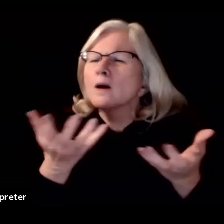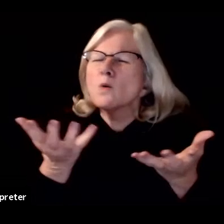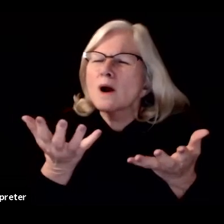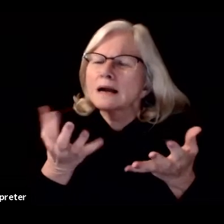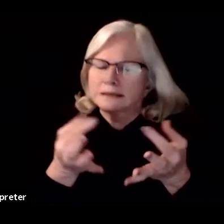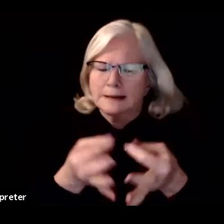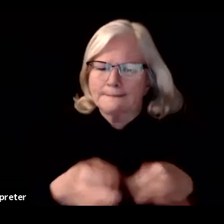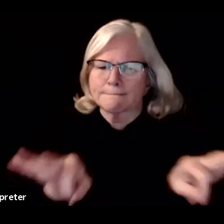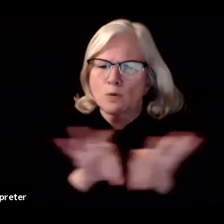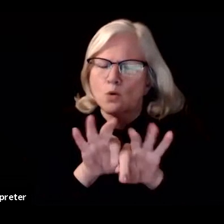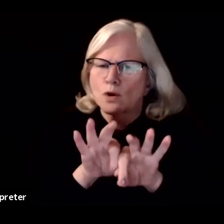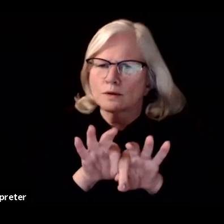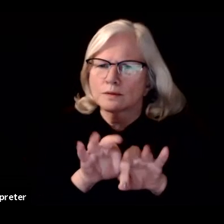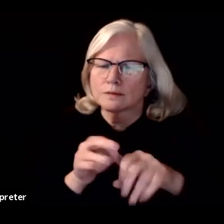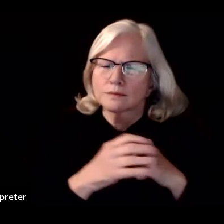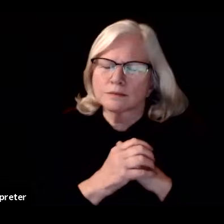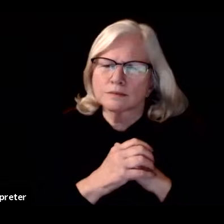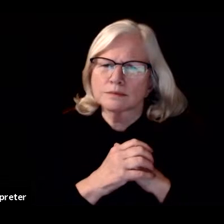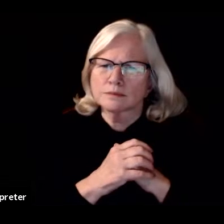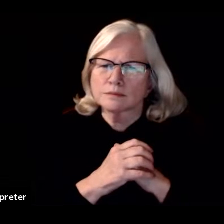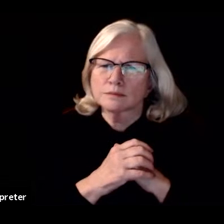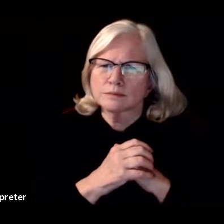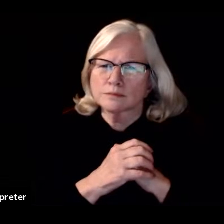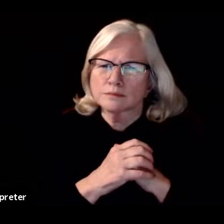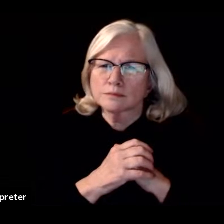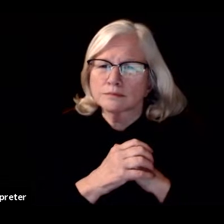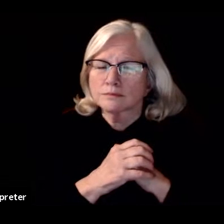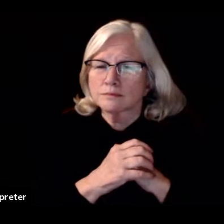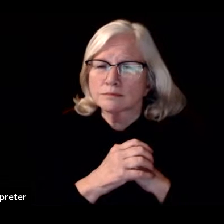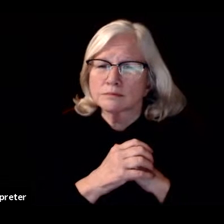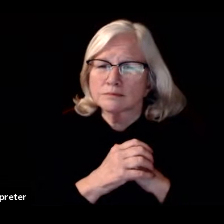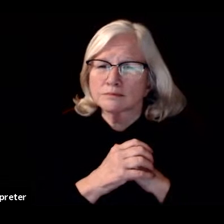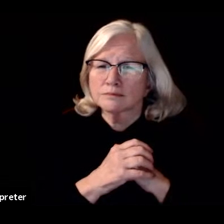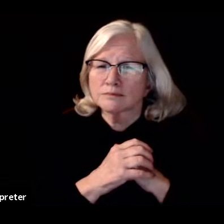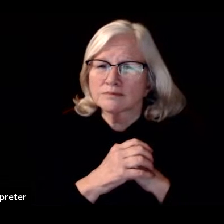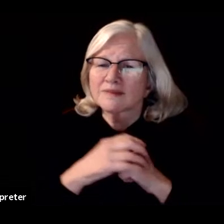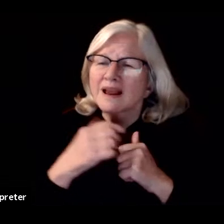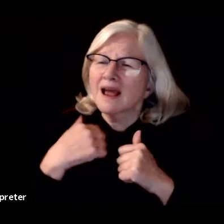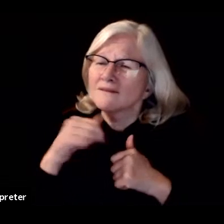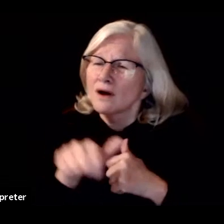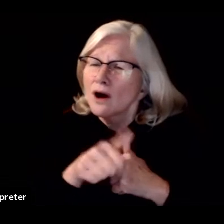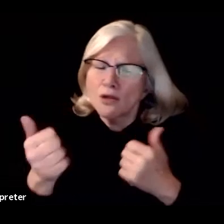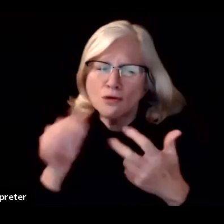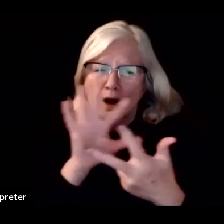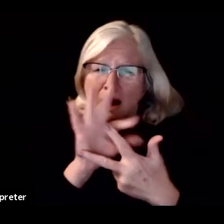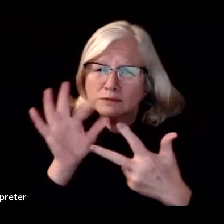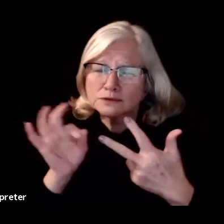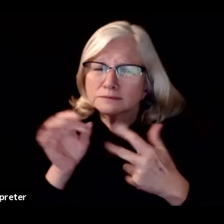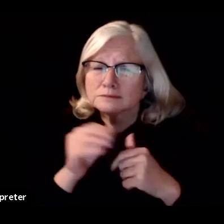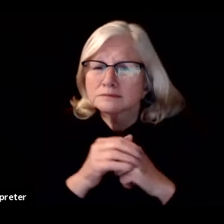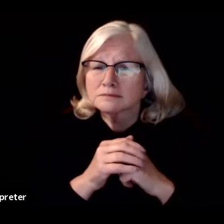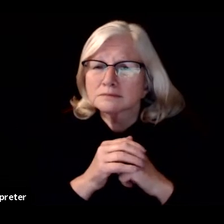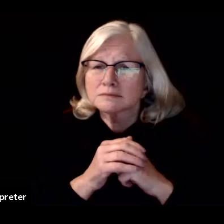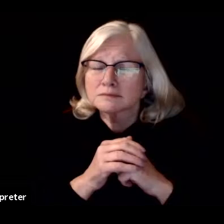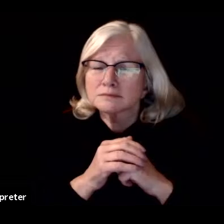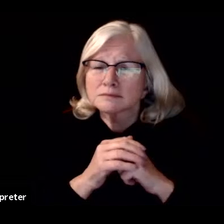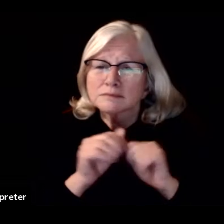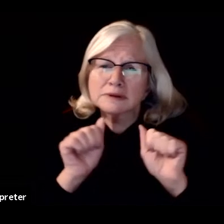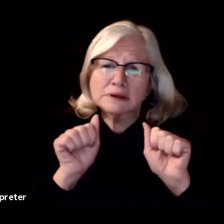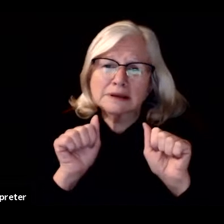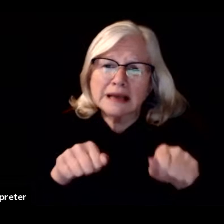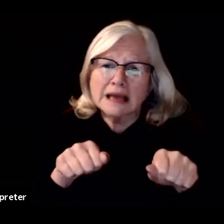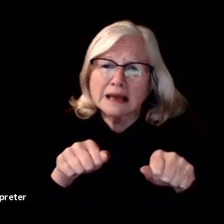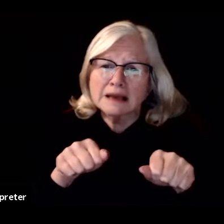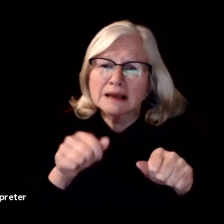things you'd normally like to do that you're willing to forego in order to increase your chances of being able to do other things, like, for instance, being able